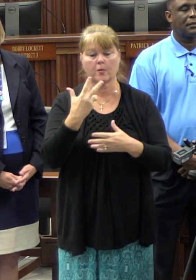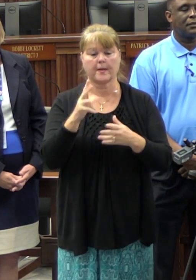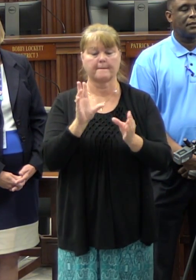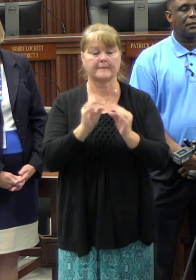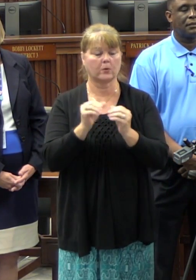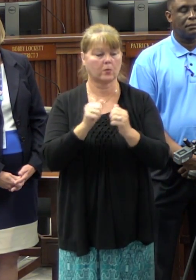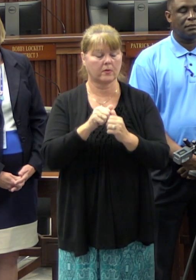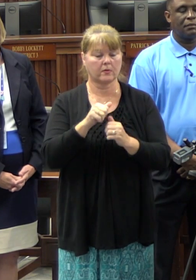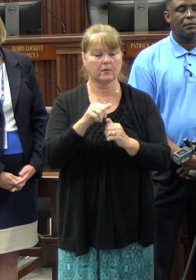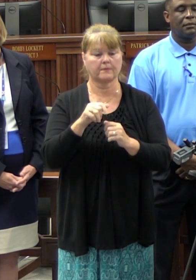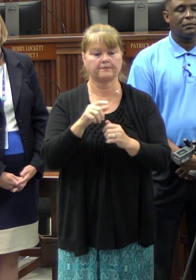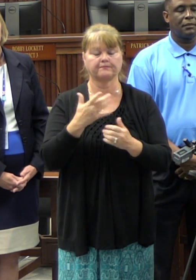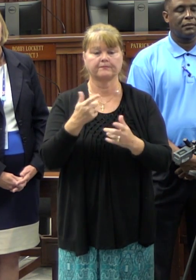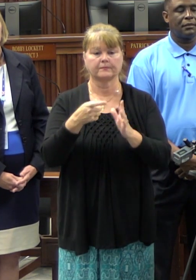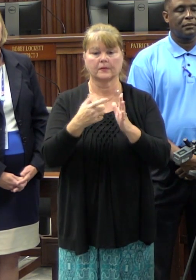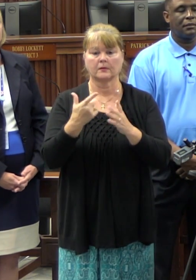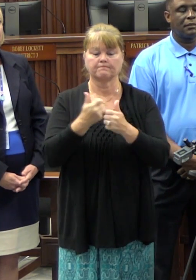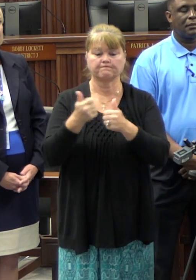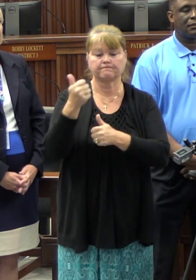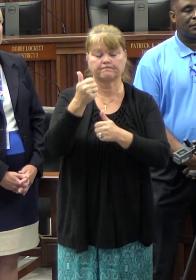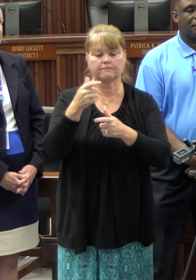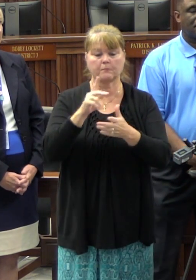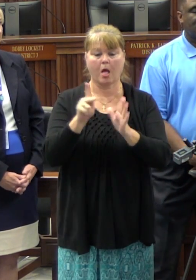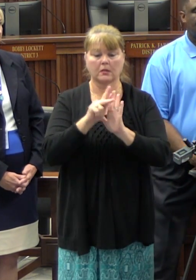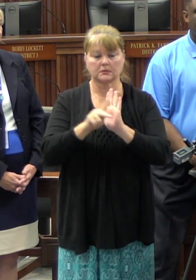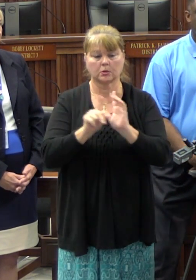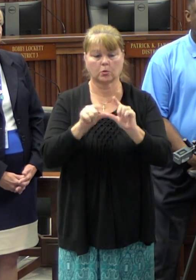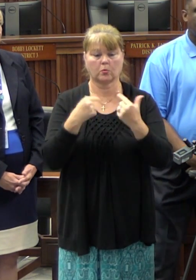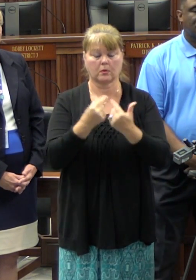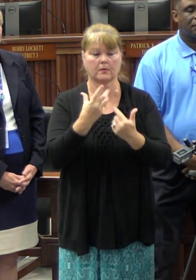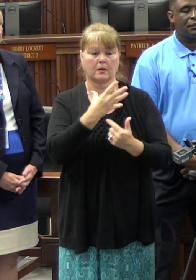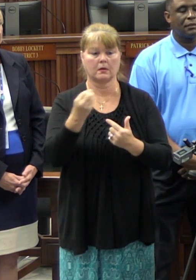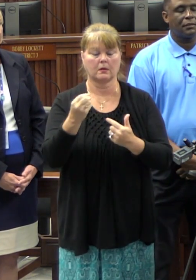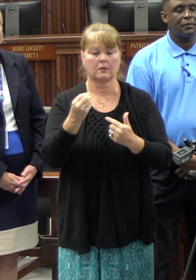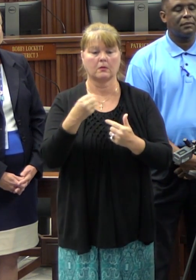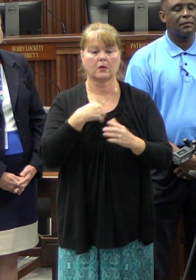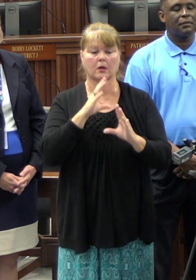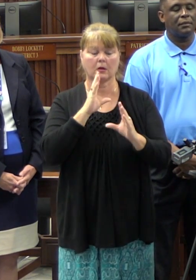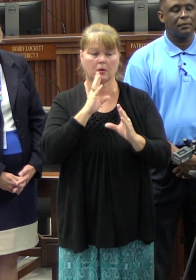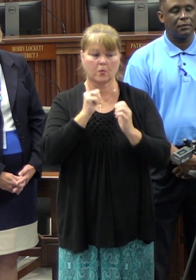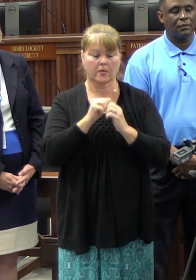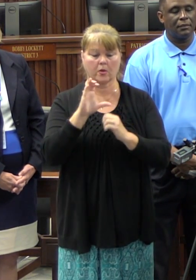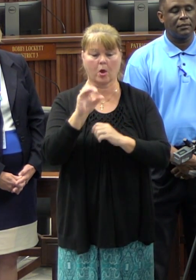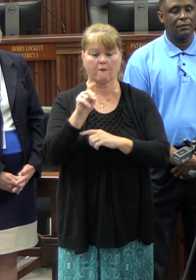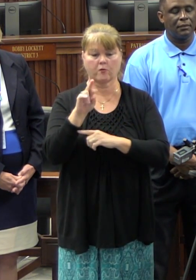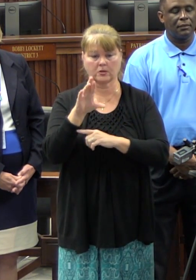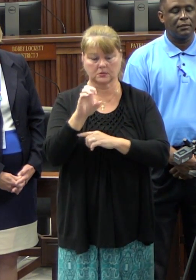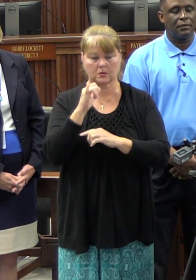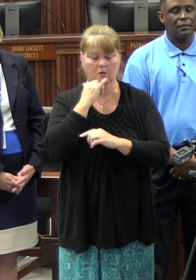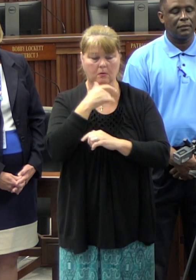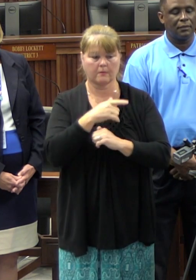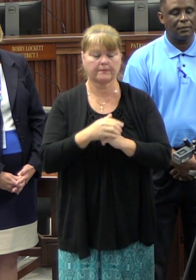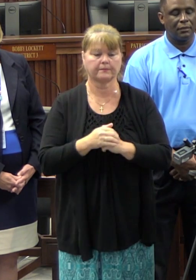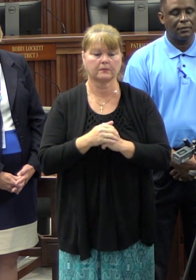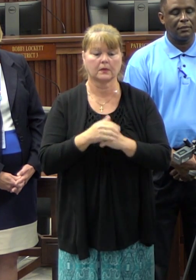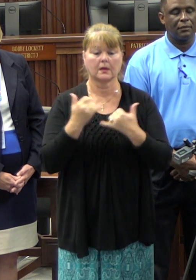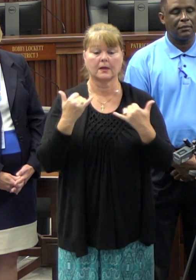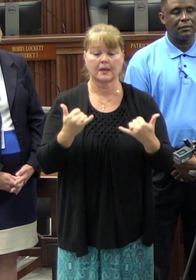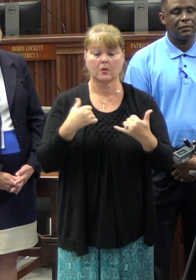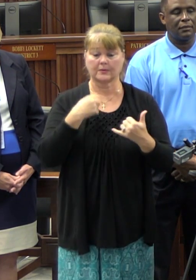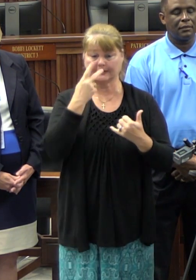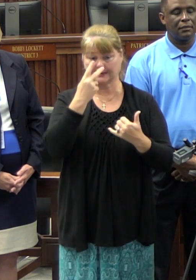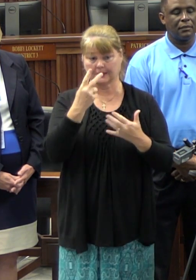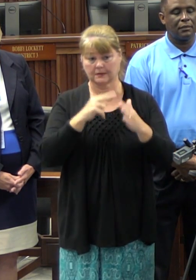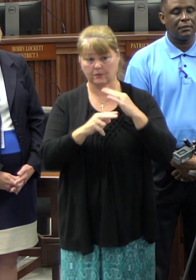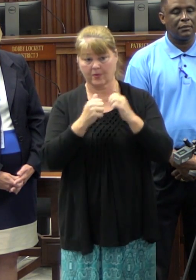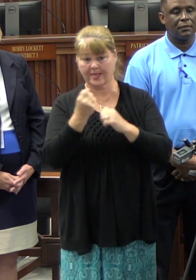with our command policy group. 1 was in person, 2 were by conference call. As of what we see right now